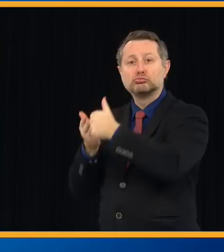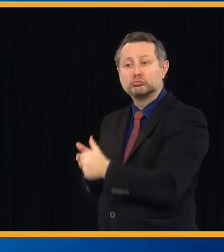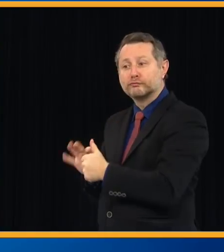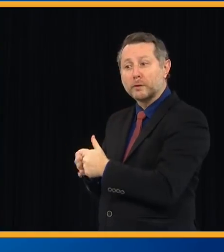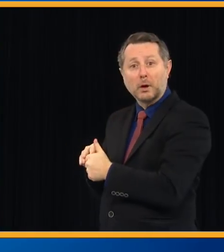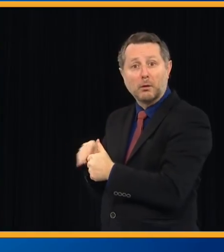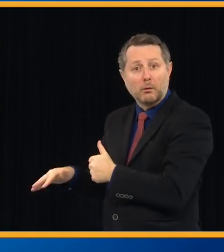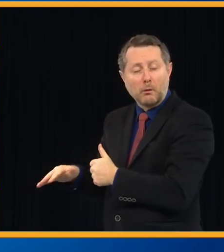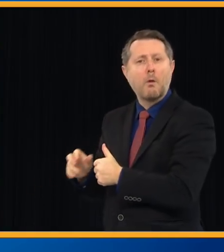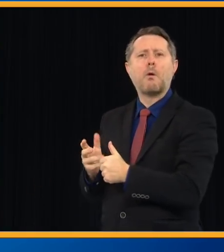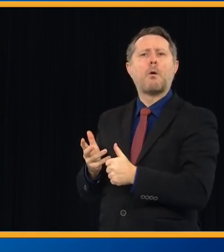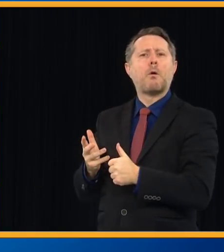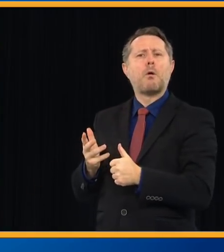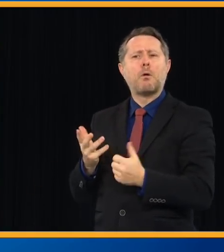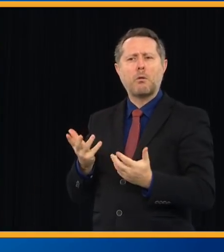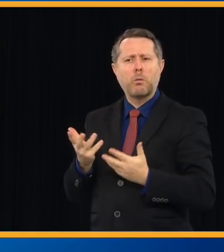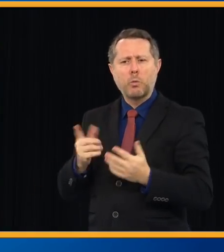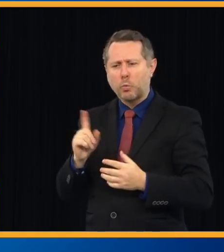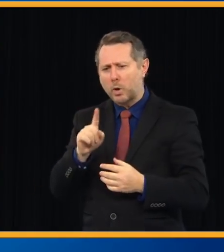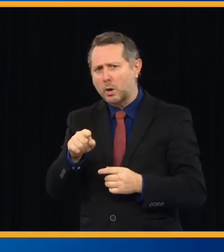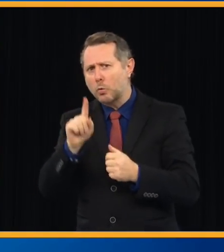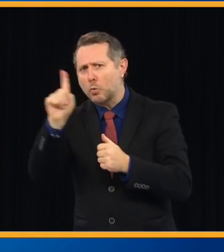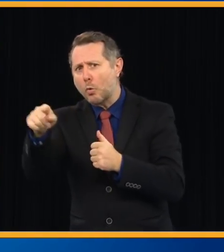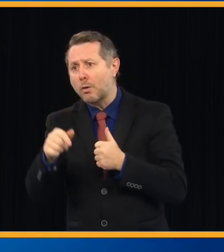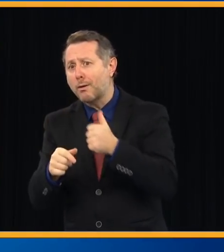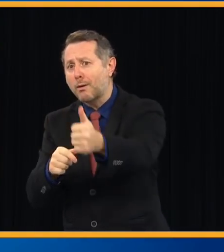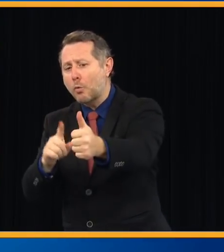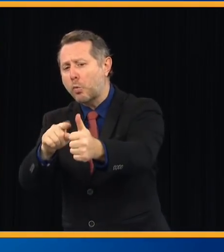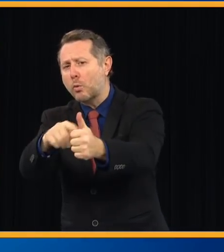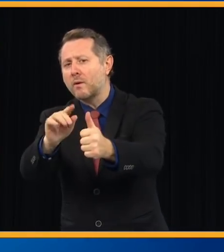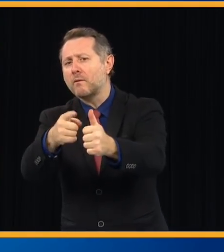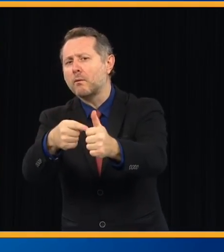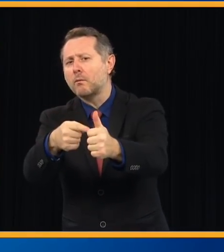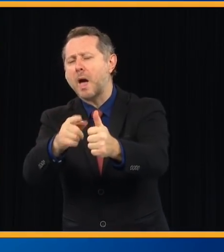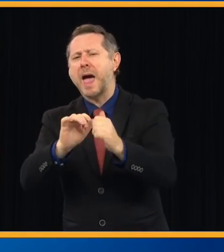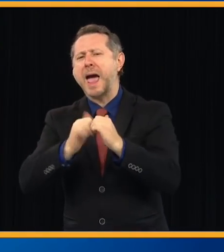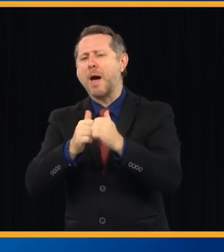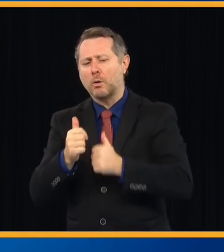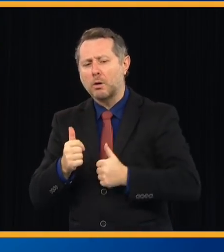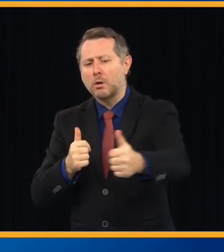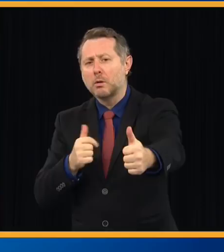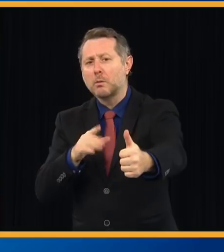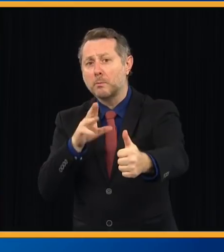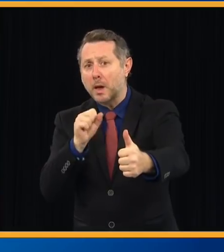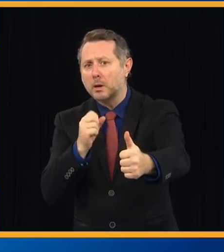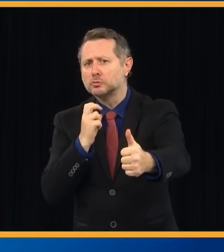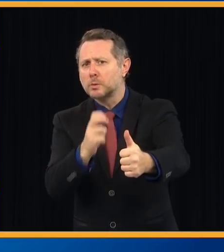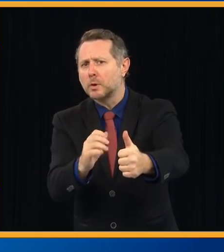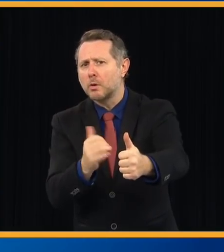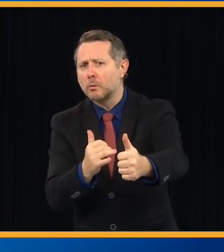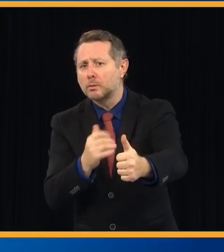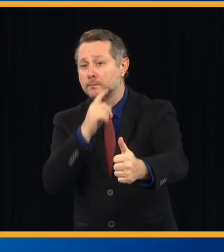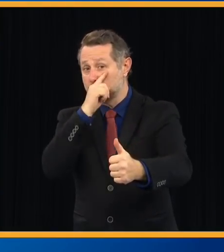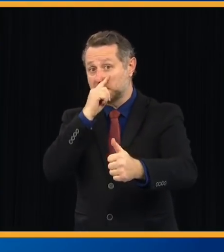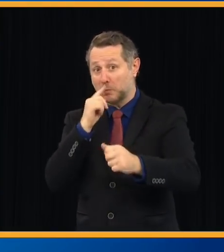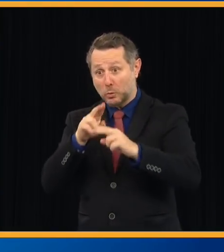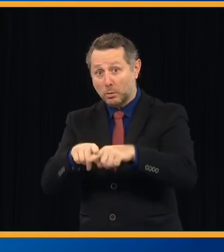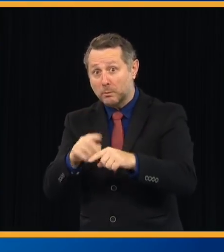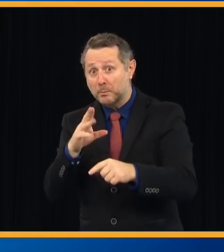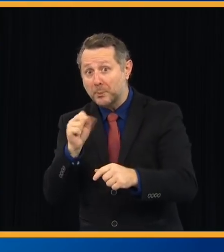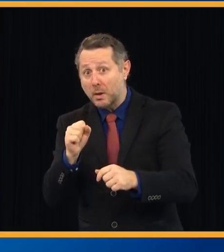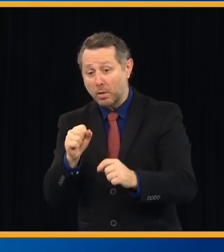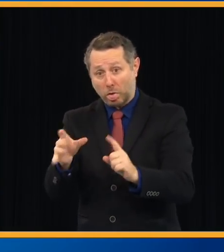do they work? How do they commute? Is this a question of getting infected on public transportation? We just announced new